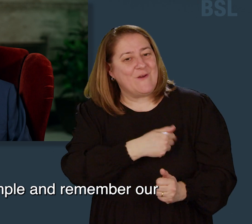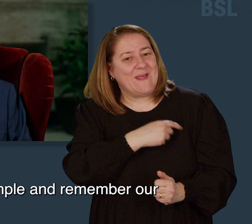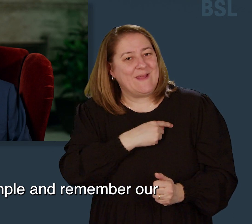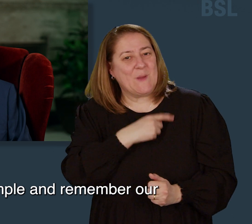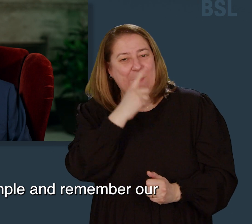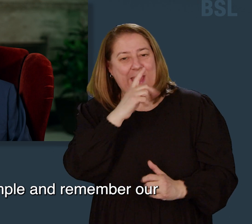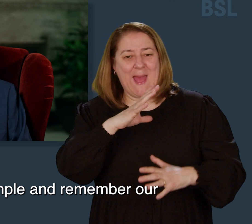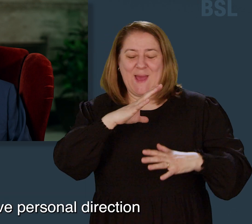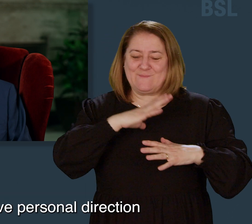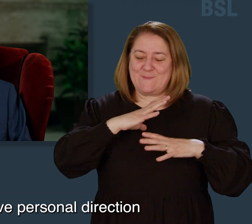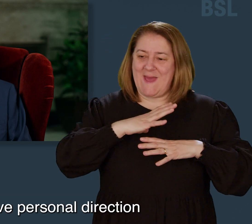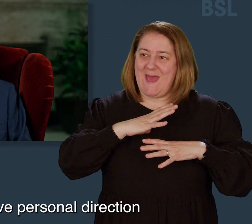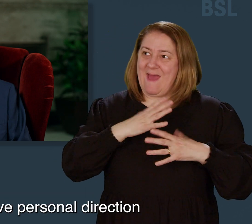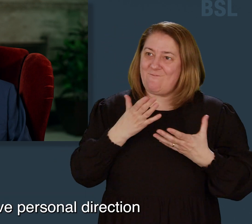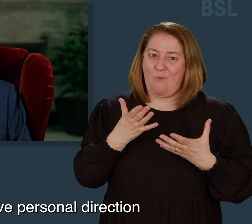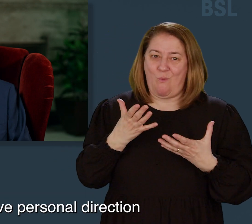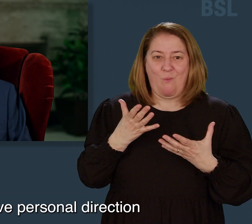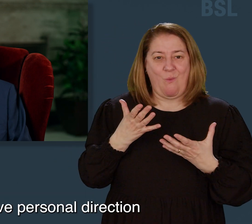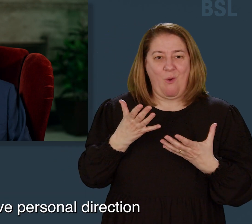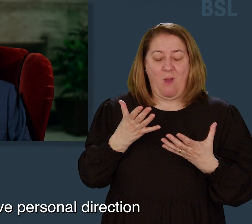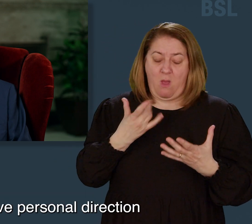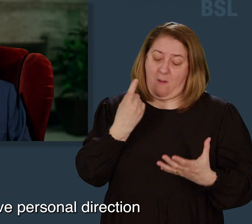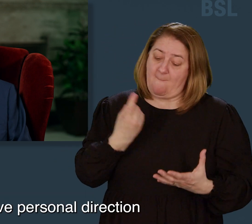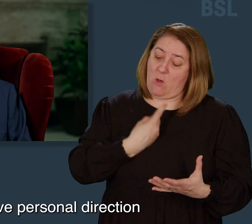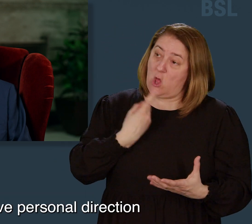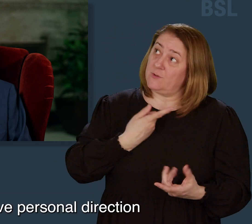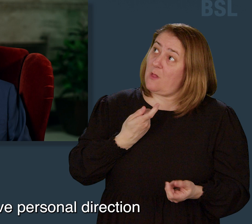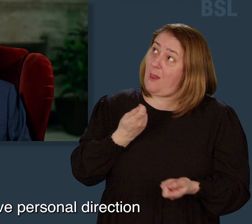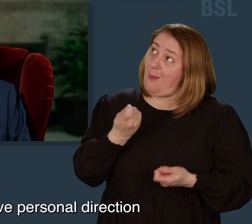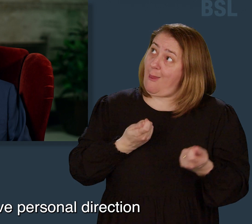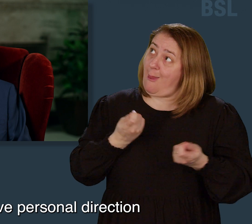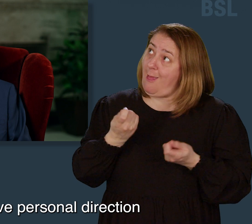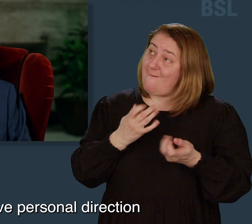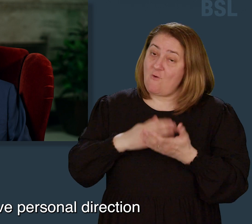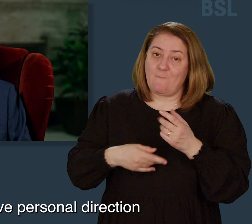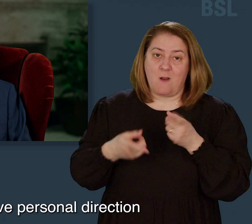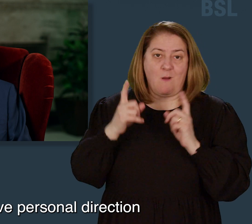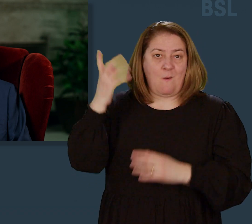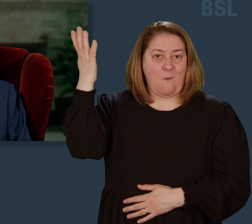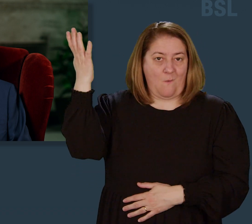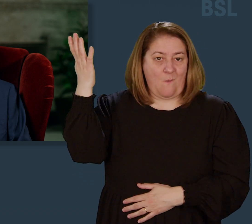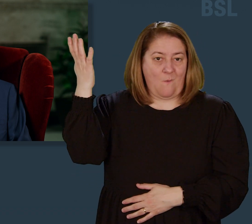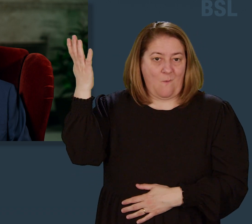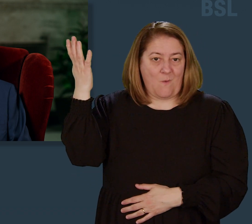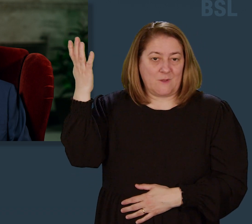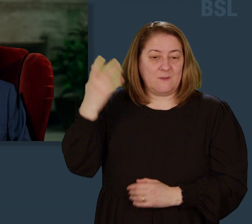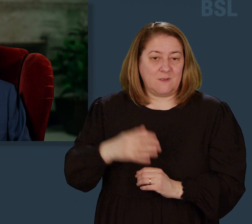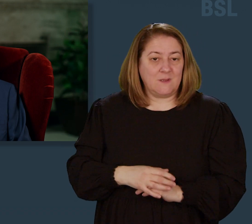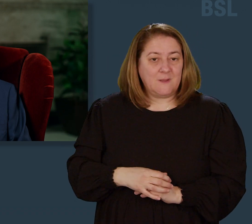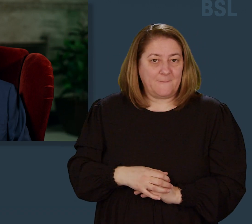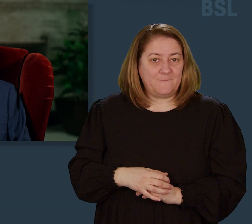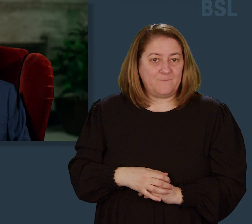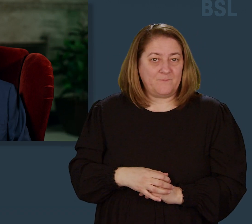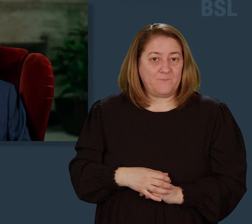covenants, we can prepare to receive personal direction from the Lord.